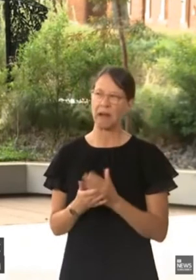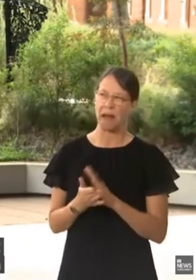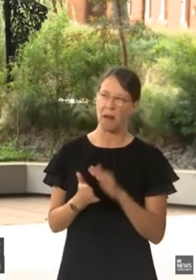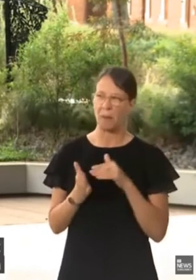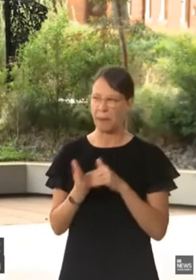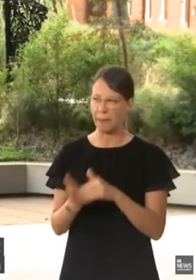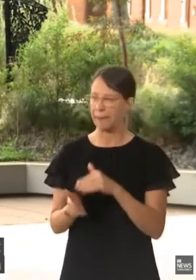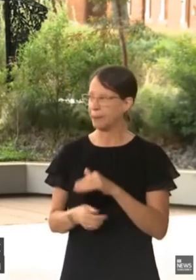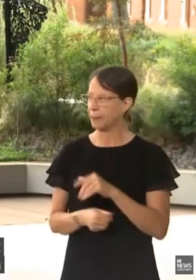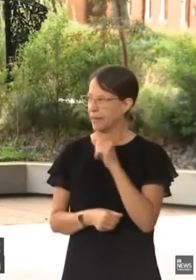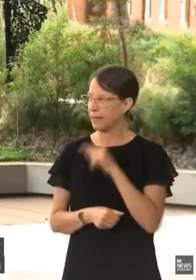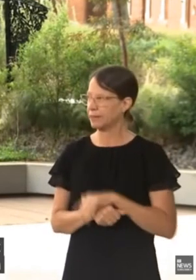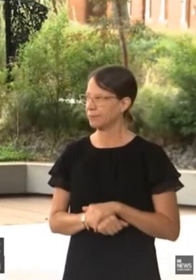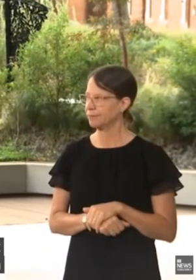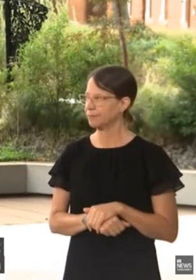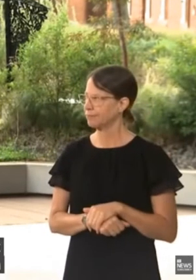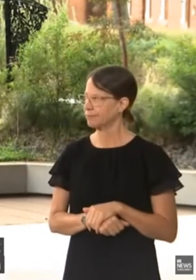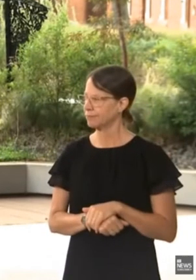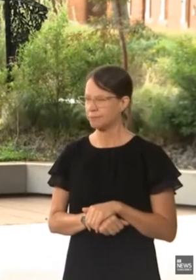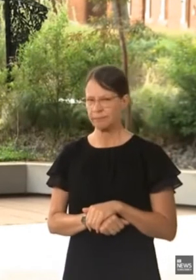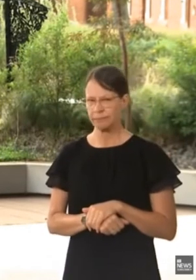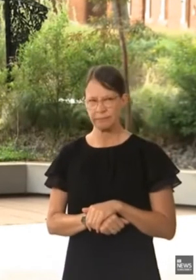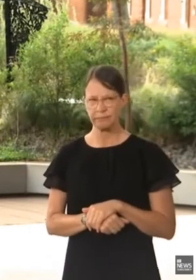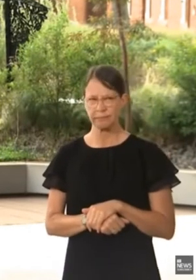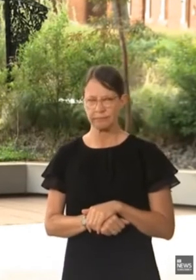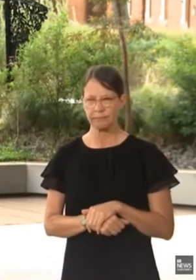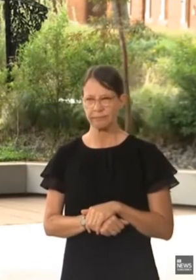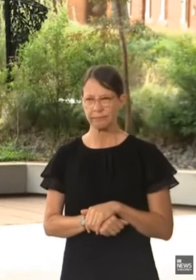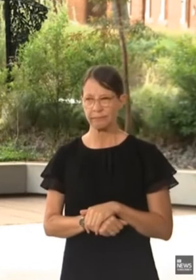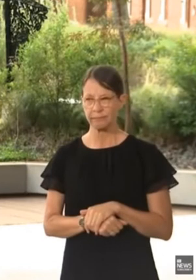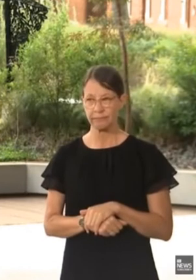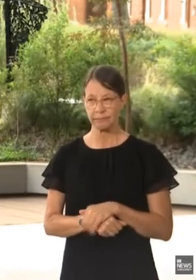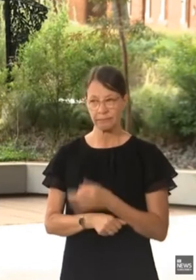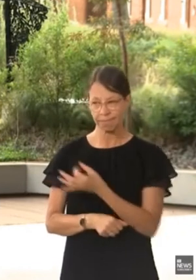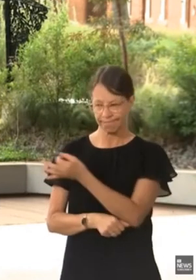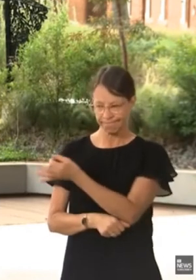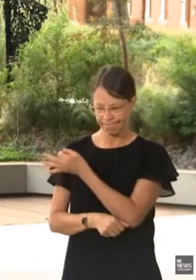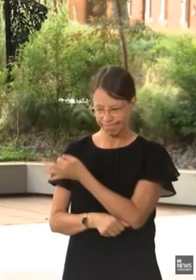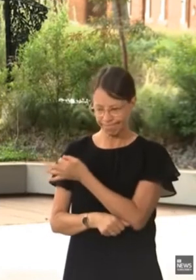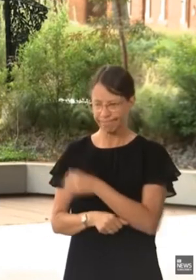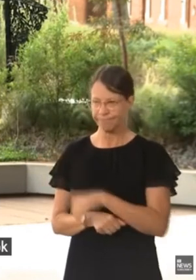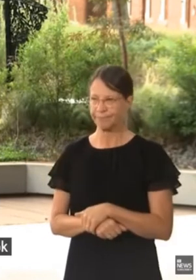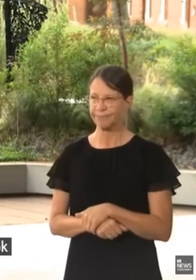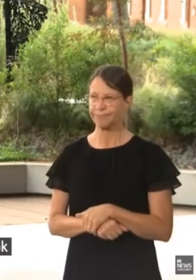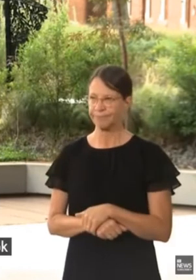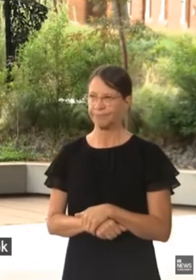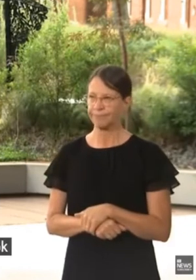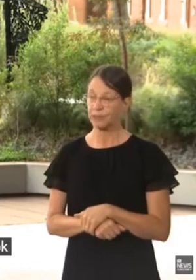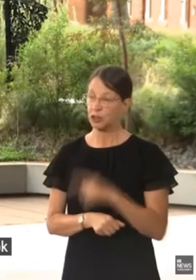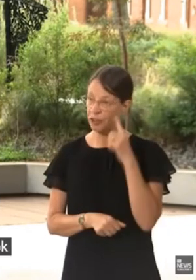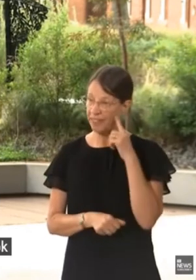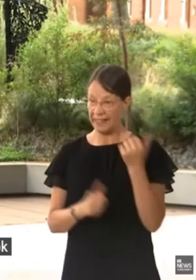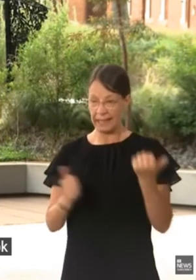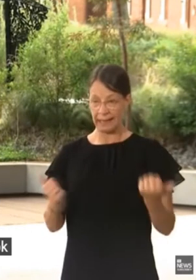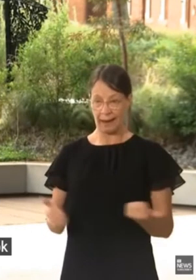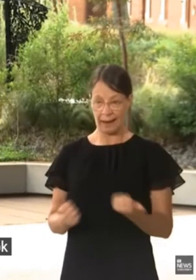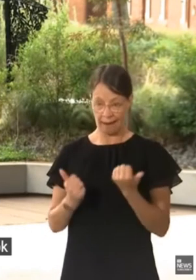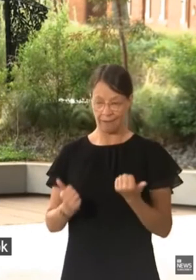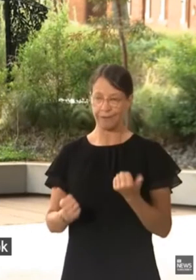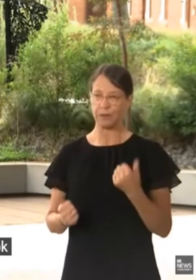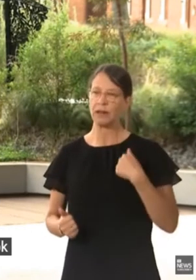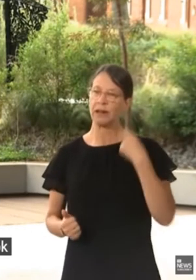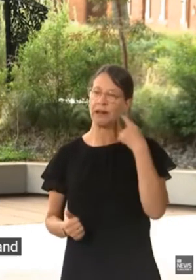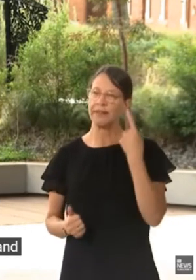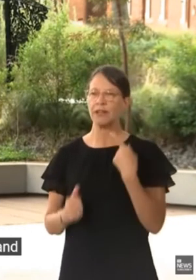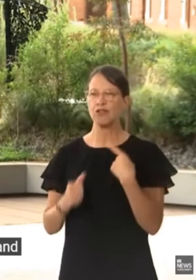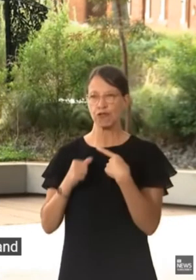disasters. Have you ever seen it as bad as this? Look, I actually feel that the response of the community and the mental